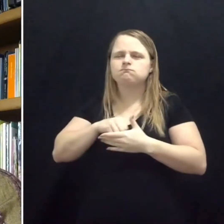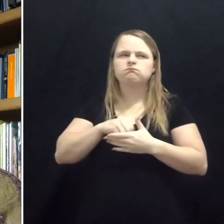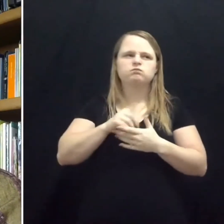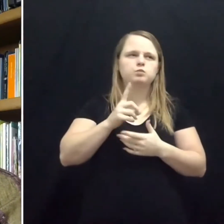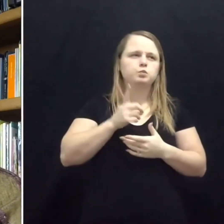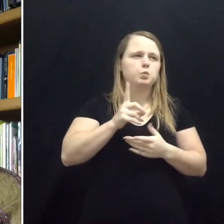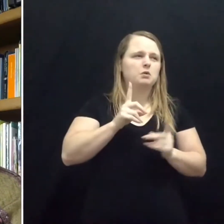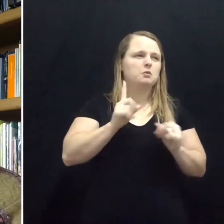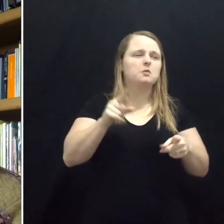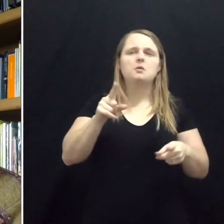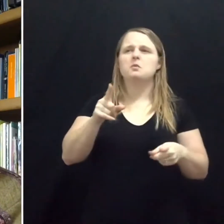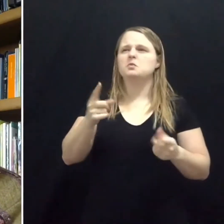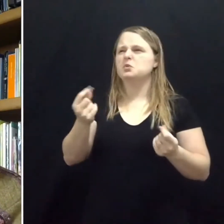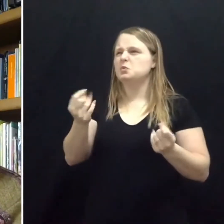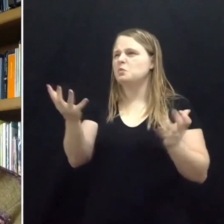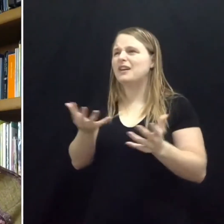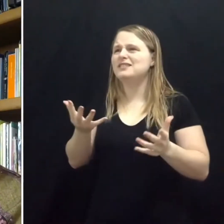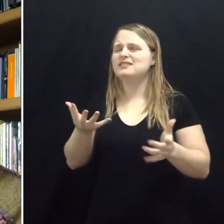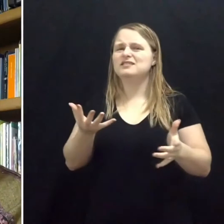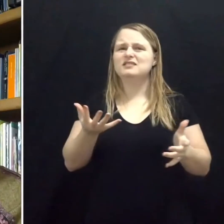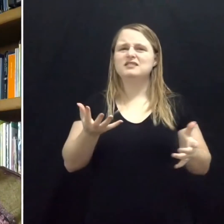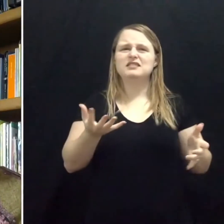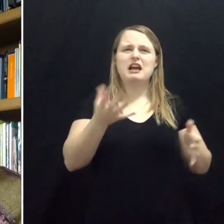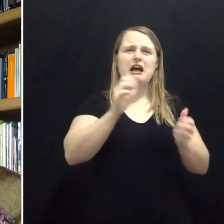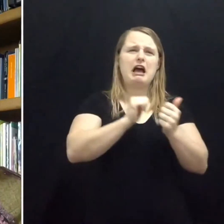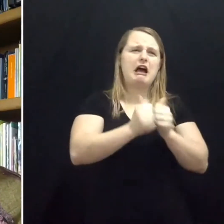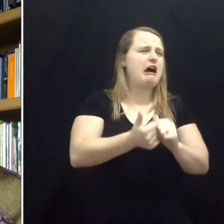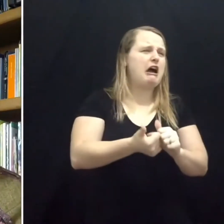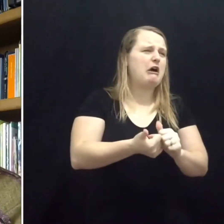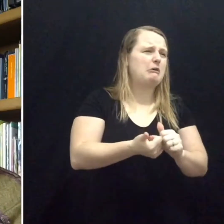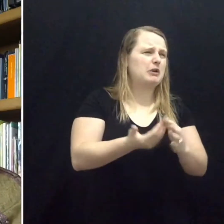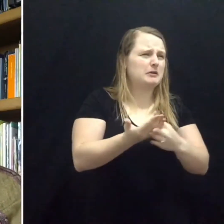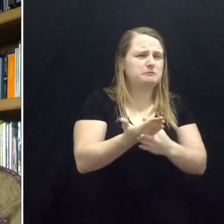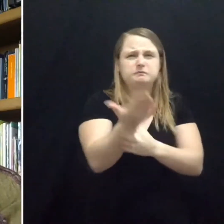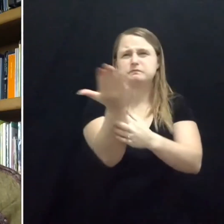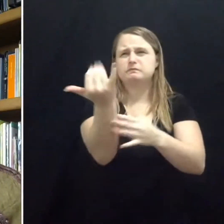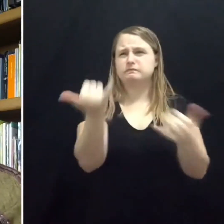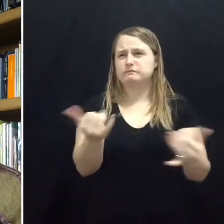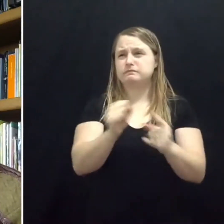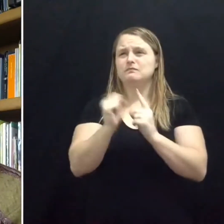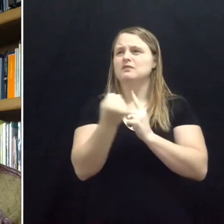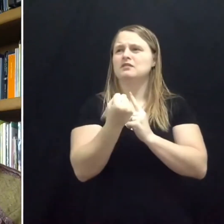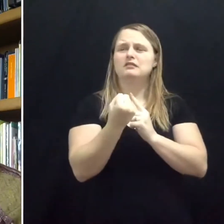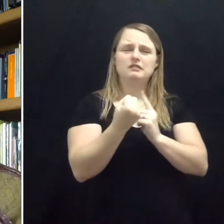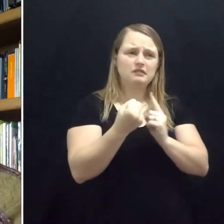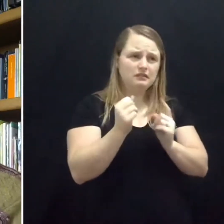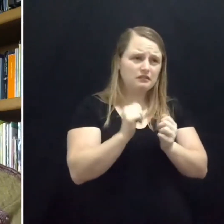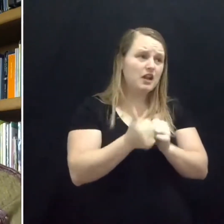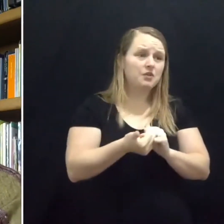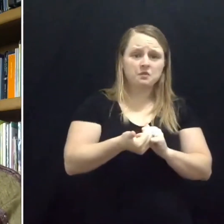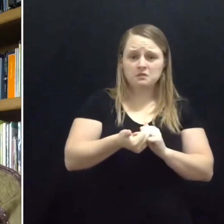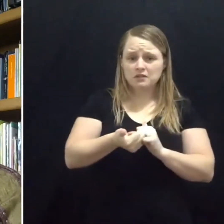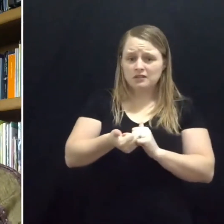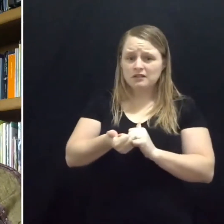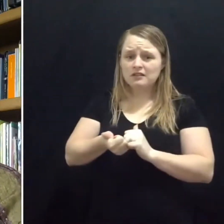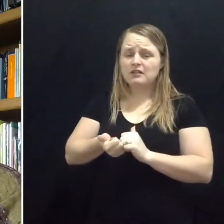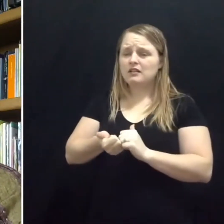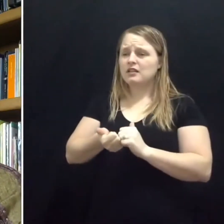worry. Where do I go? What do I do? How will I ever make it through?